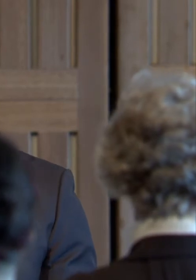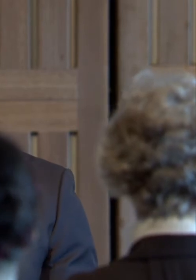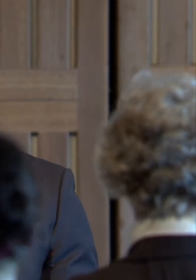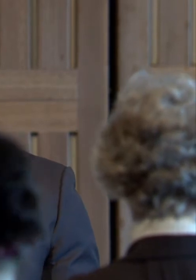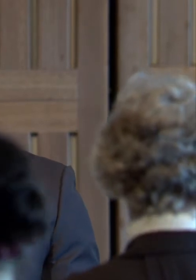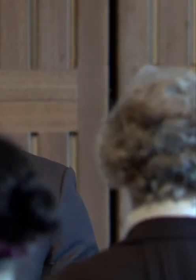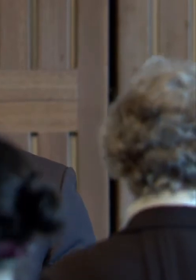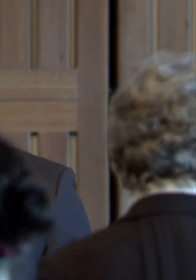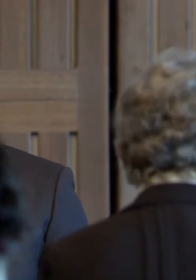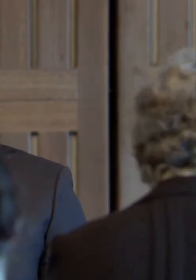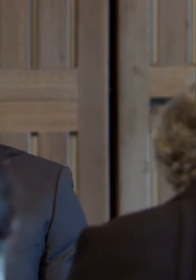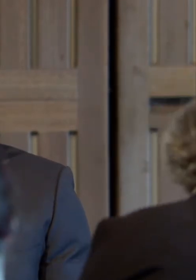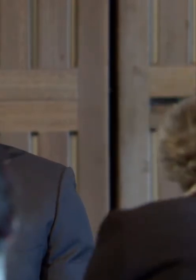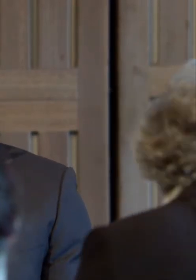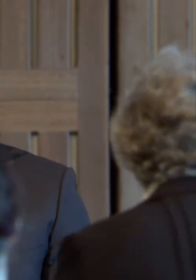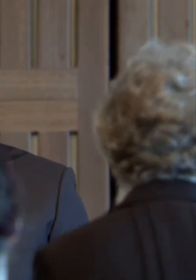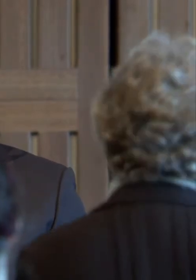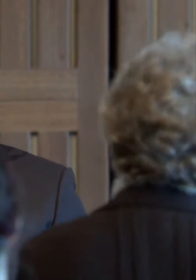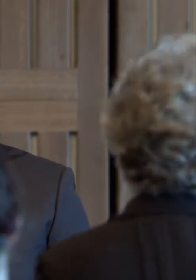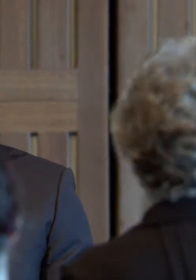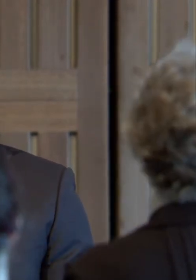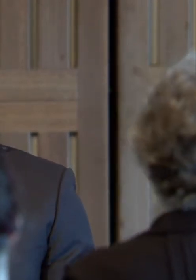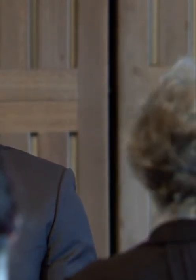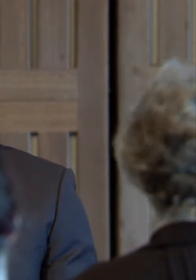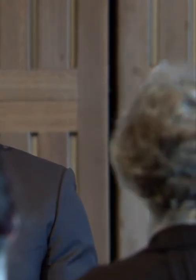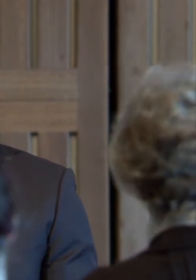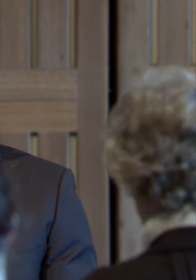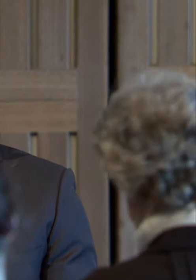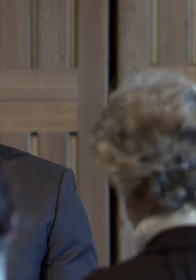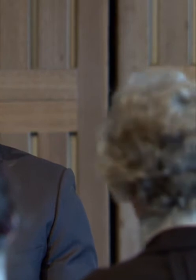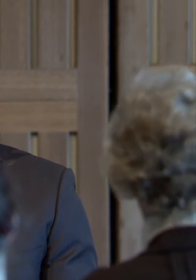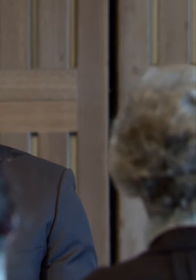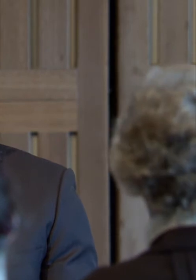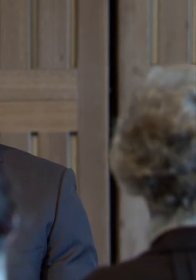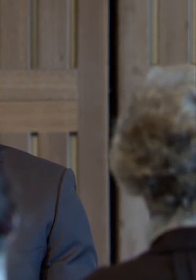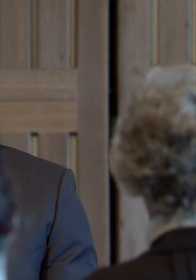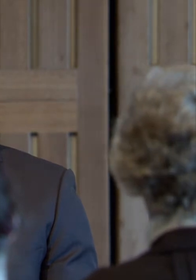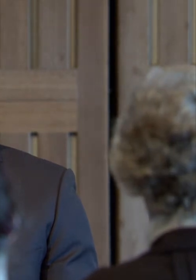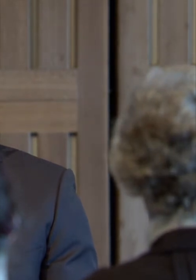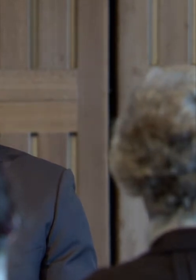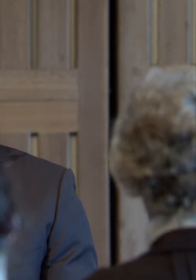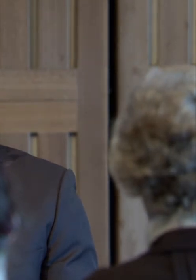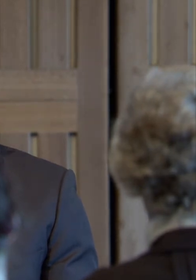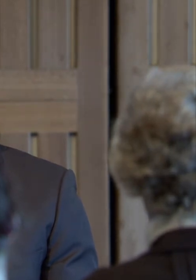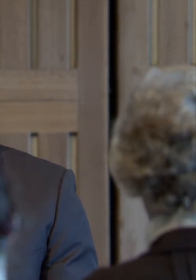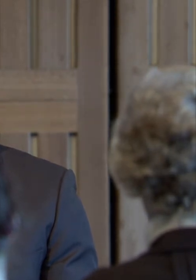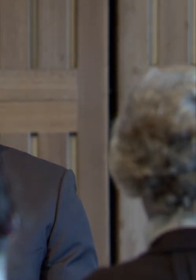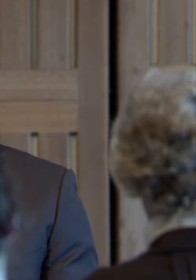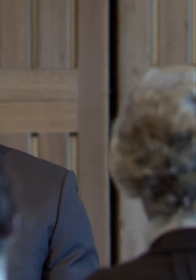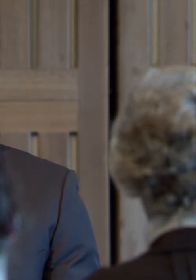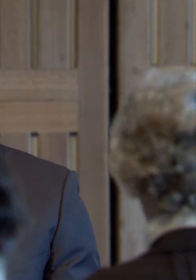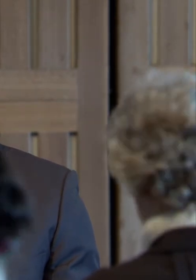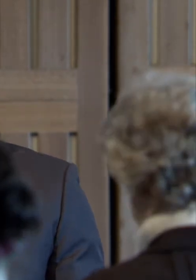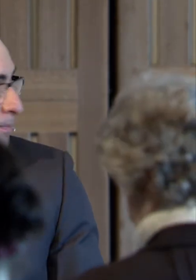USA. Before we begin this morning's proceedings, I would like to welcome Uncle Ray Davison for our Welcome to